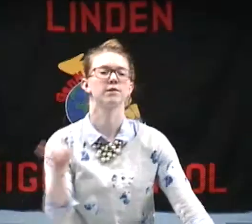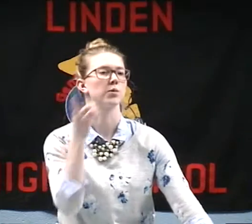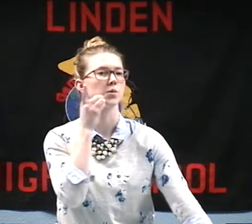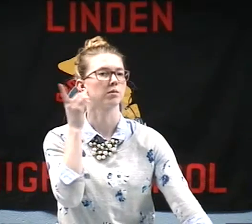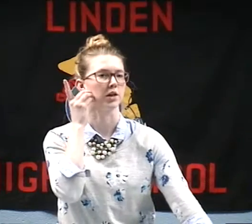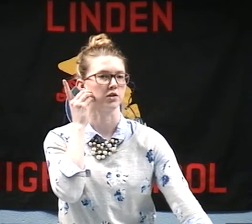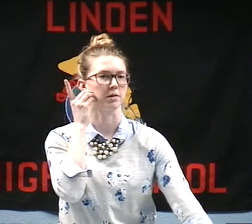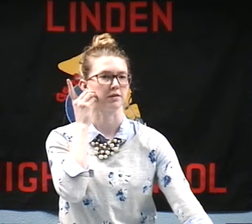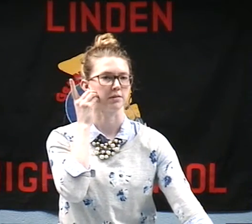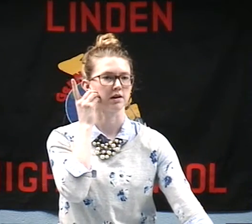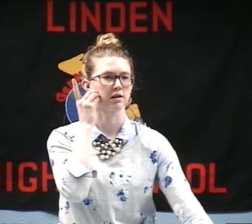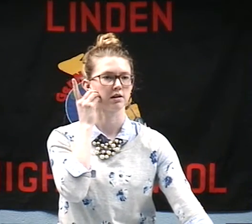Can you see better from there?